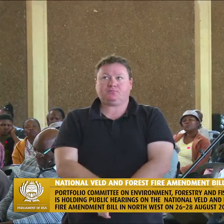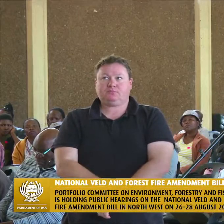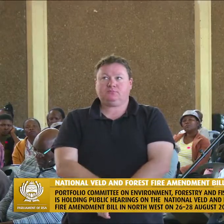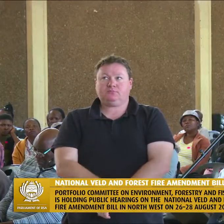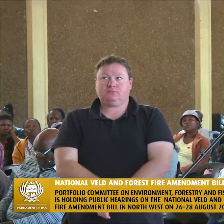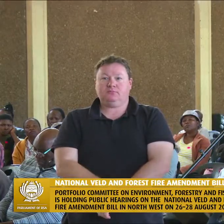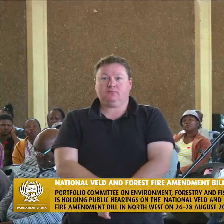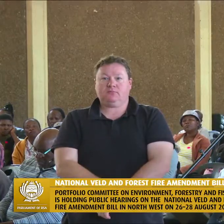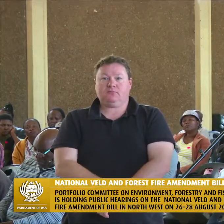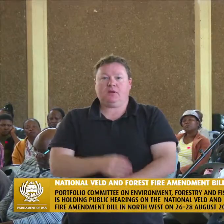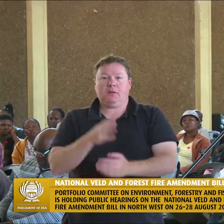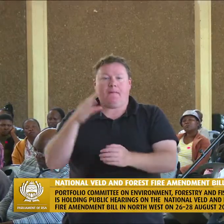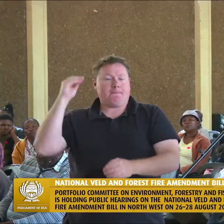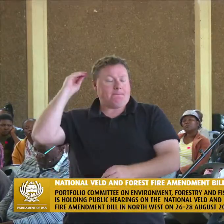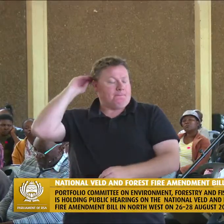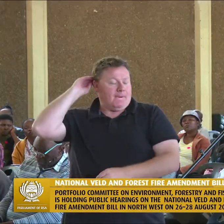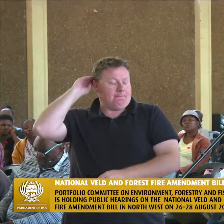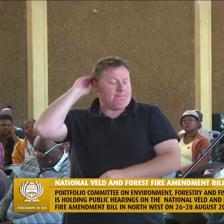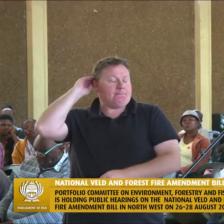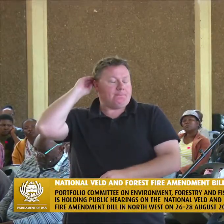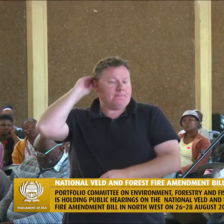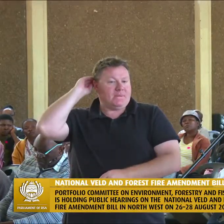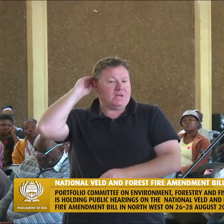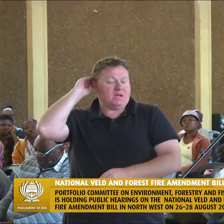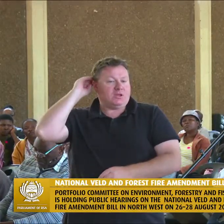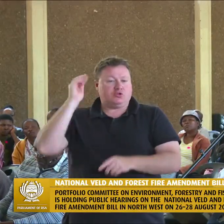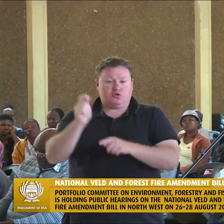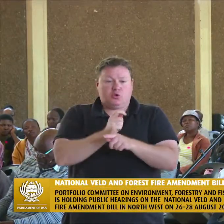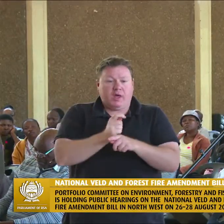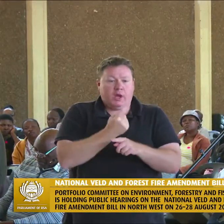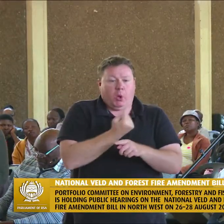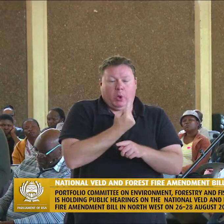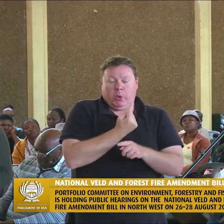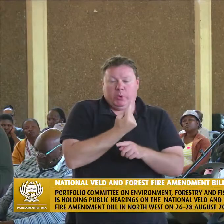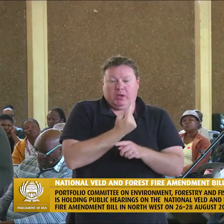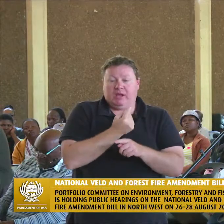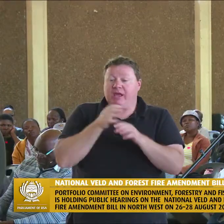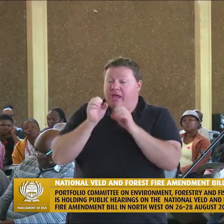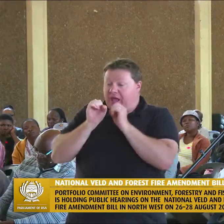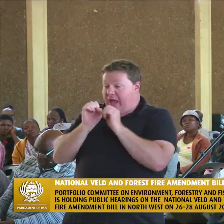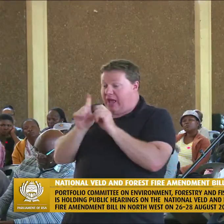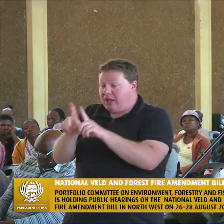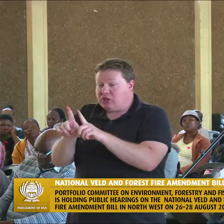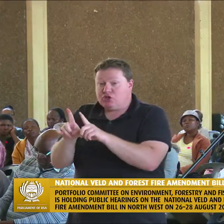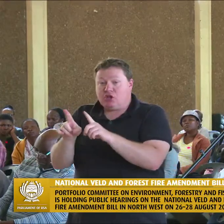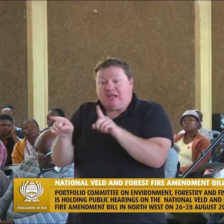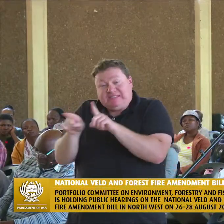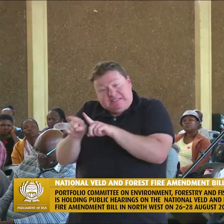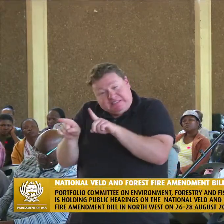it's not just a training it's education and it's a life skill that we're going to pick up